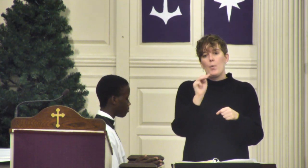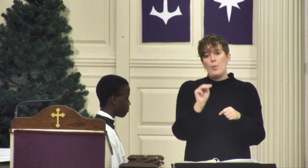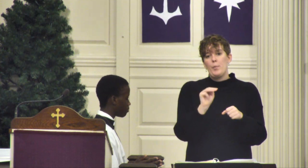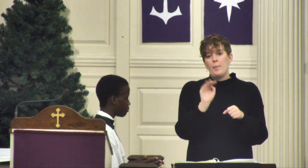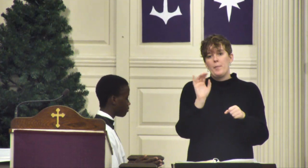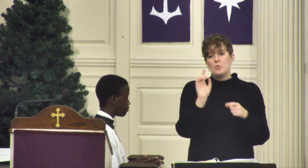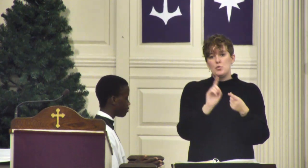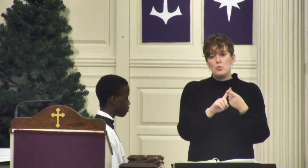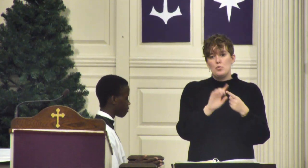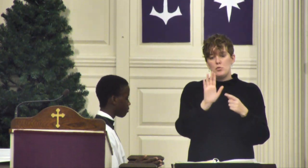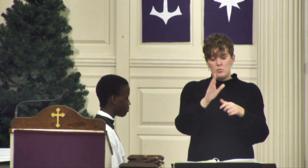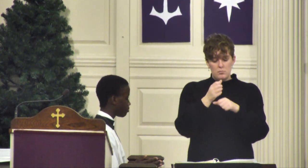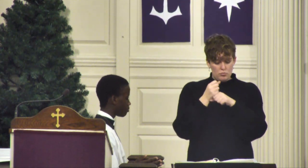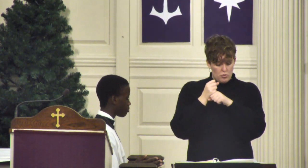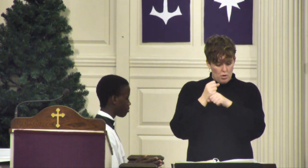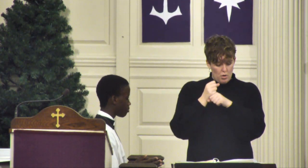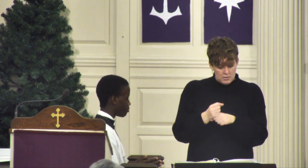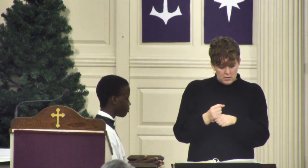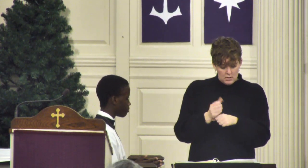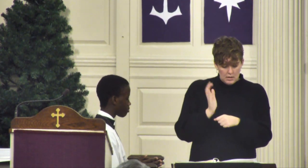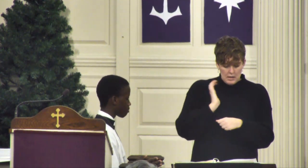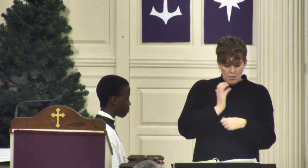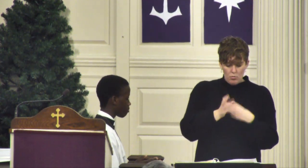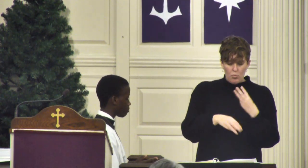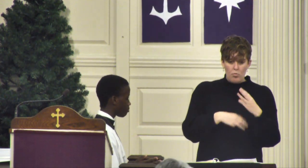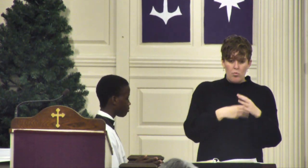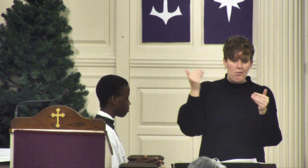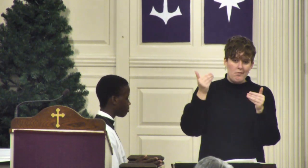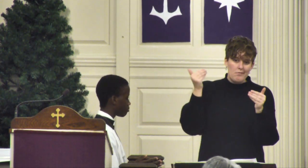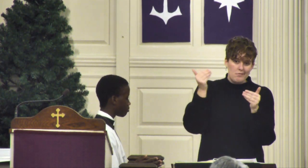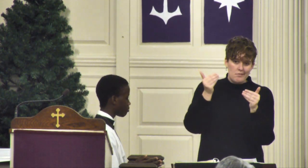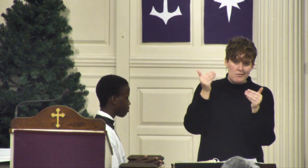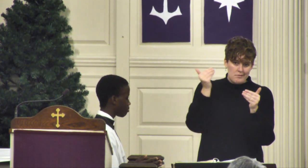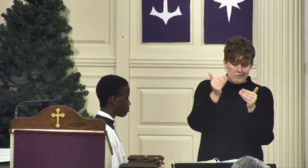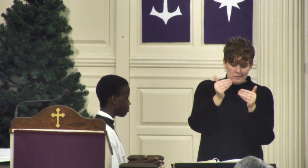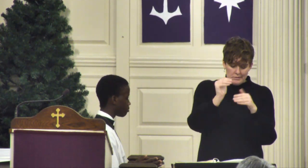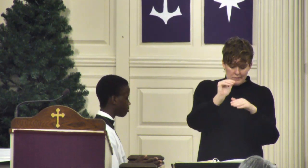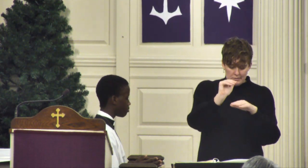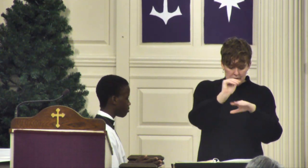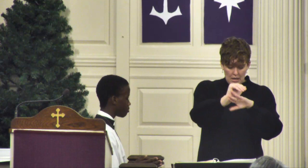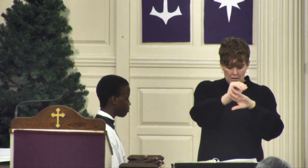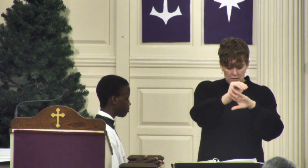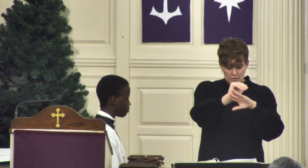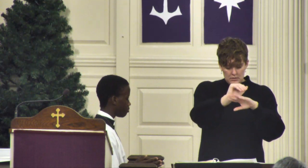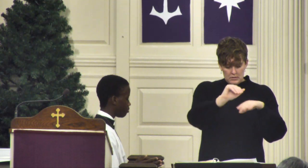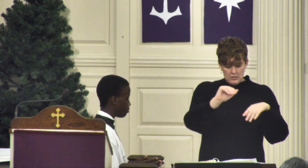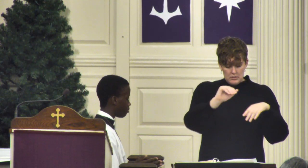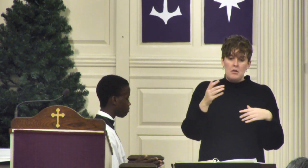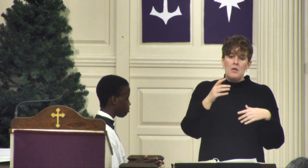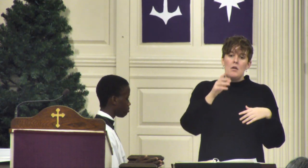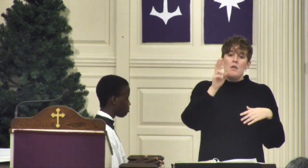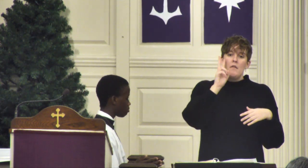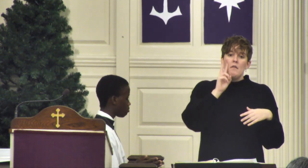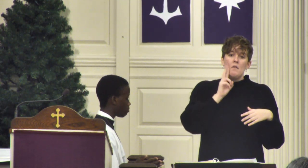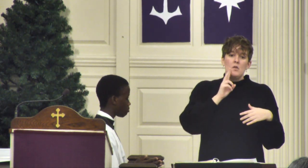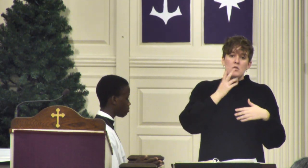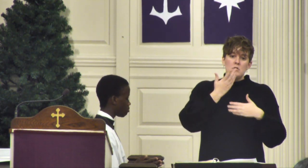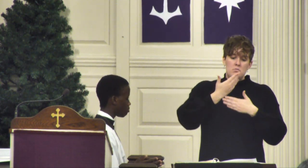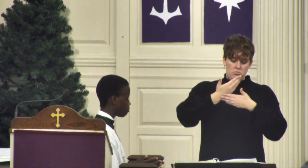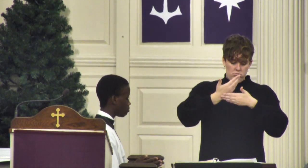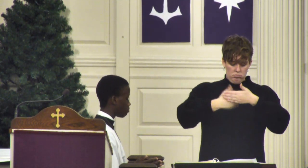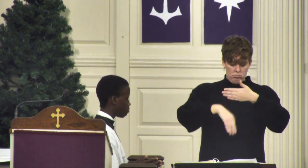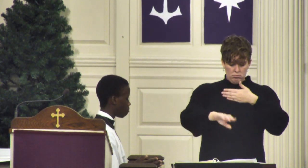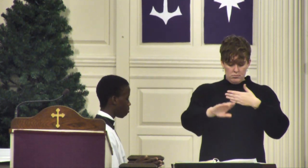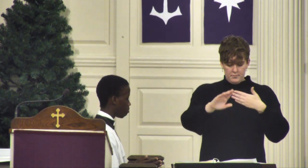bride, as drew the world to evening tide, proceeding from a